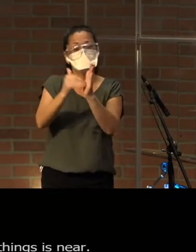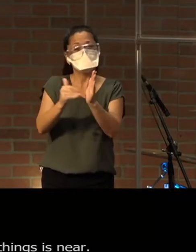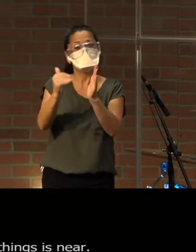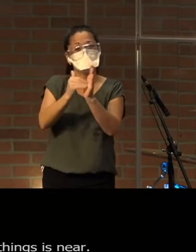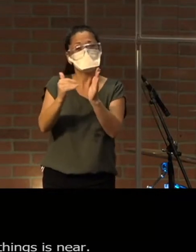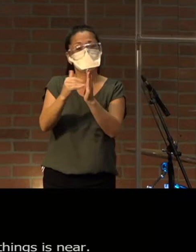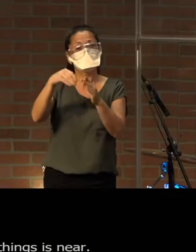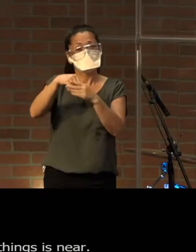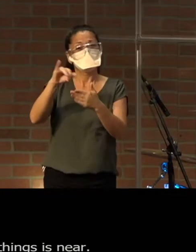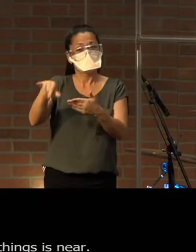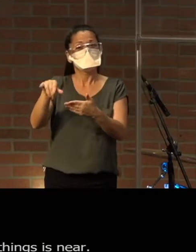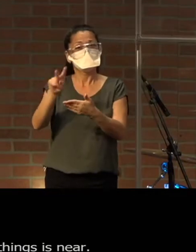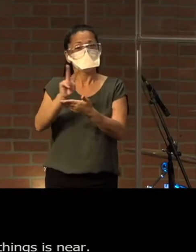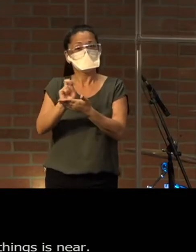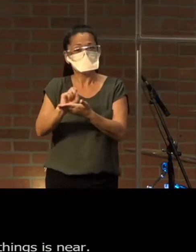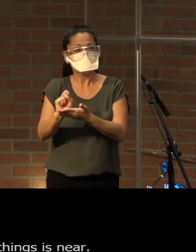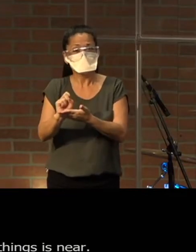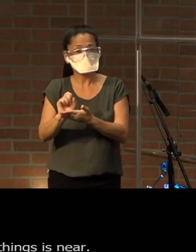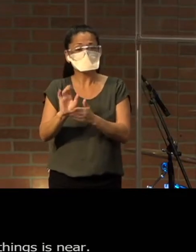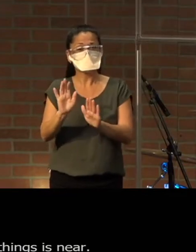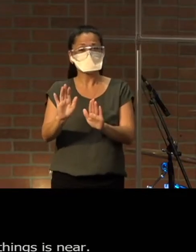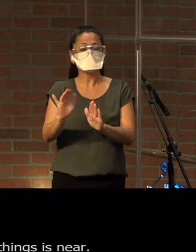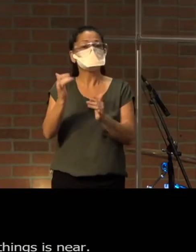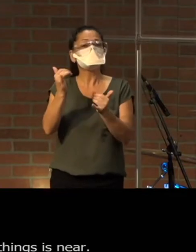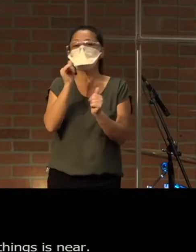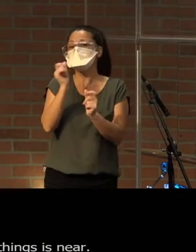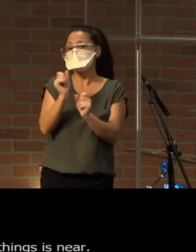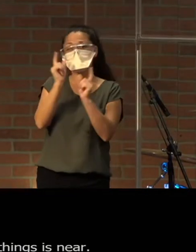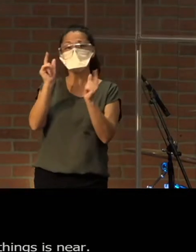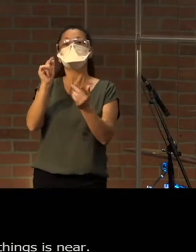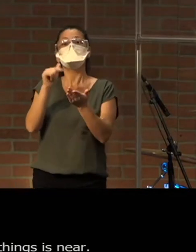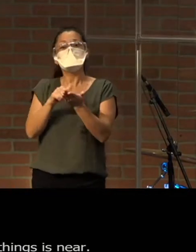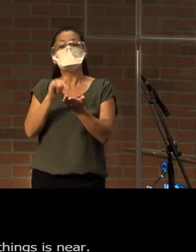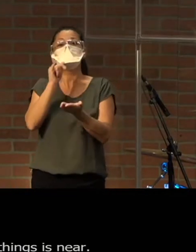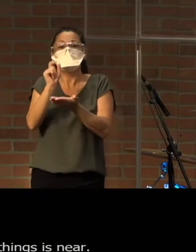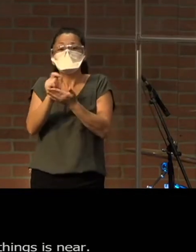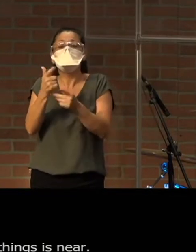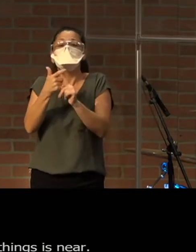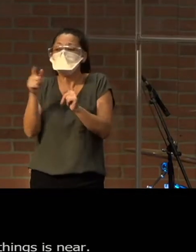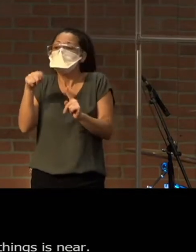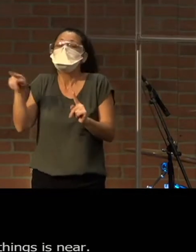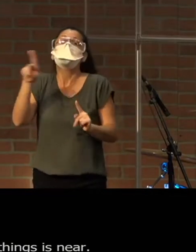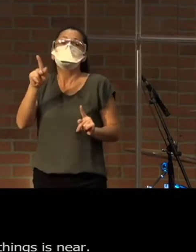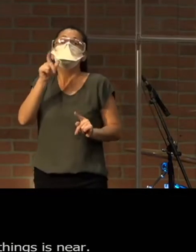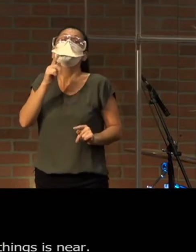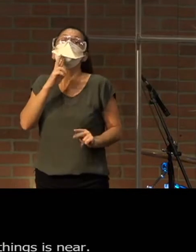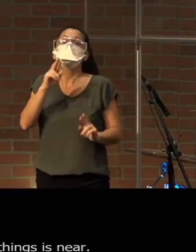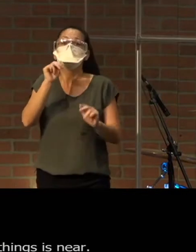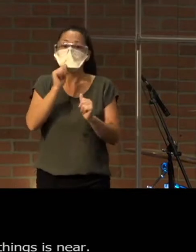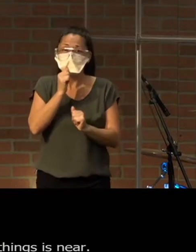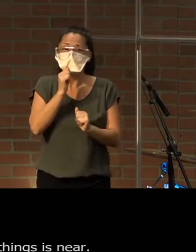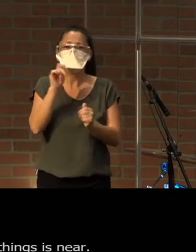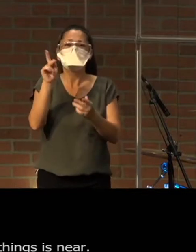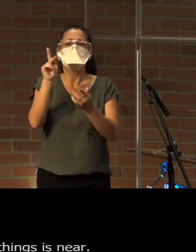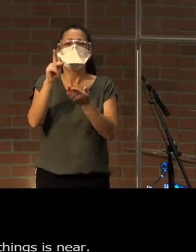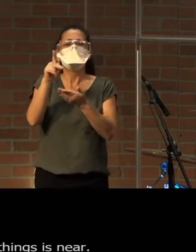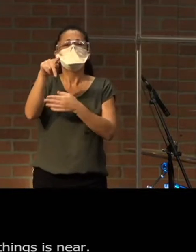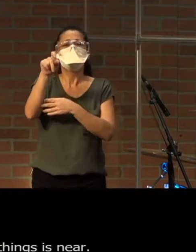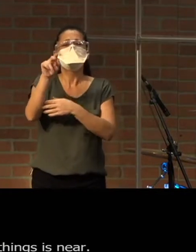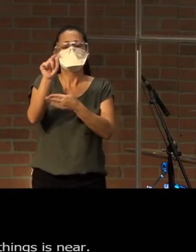Not surprisingly, it's written to those who were in fact suffering, as Peter was writing with encouragement to